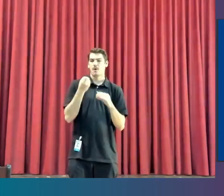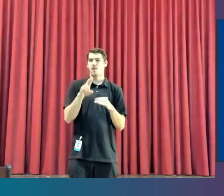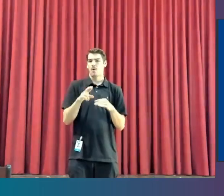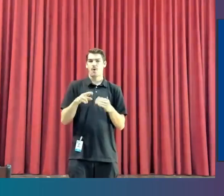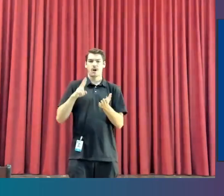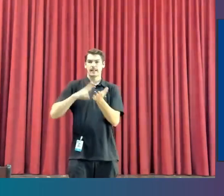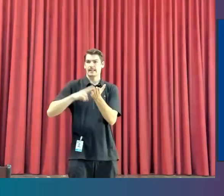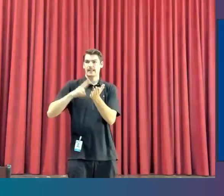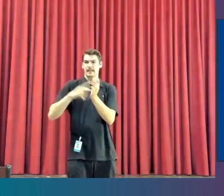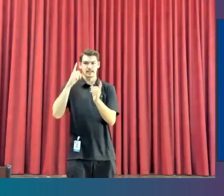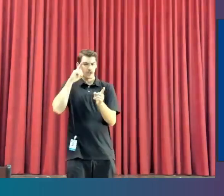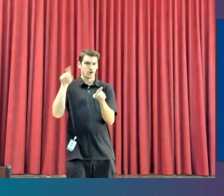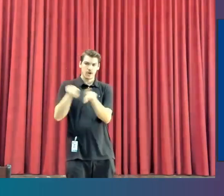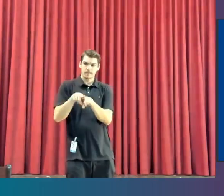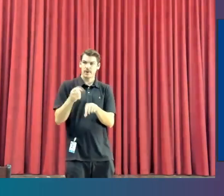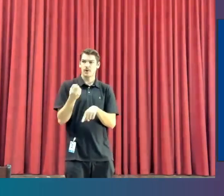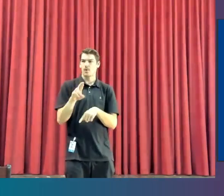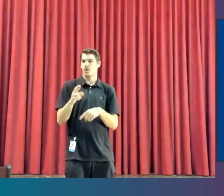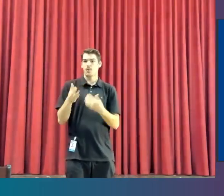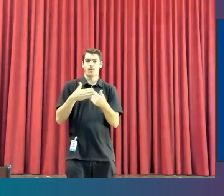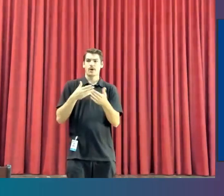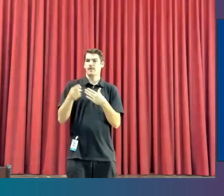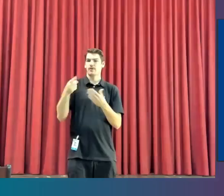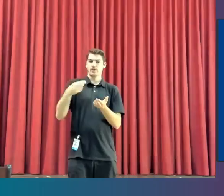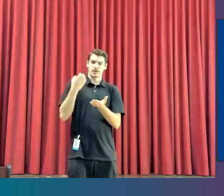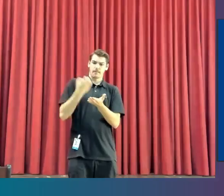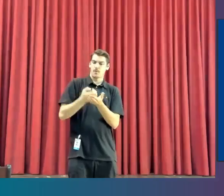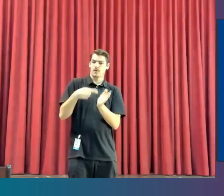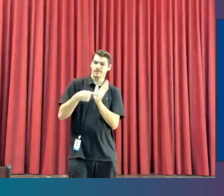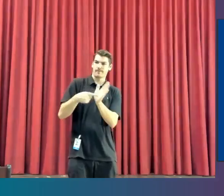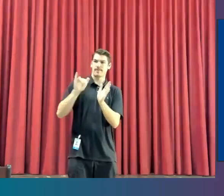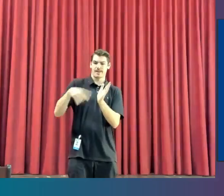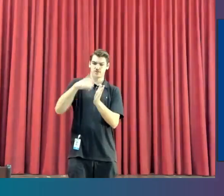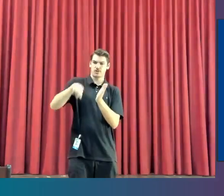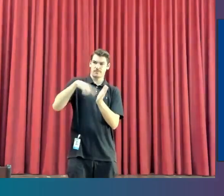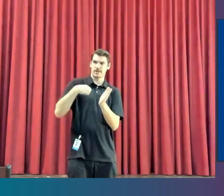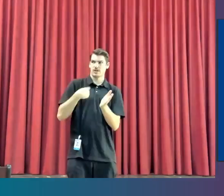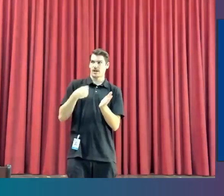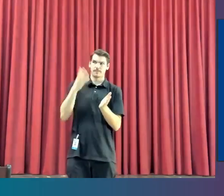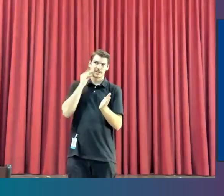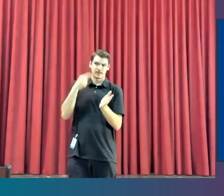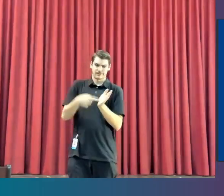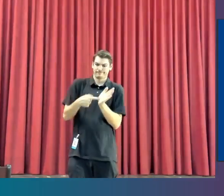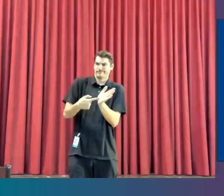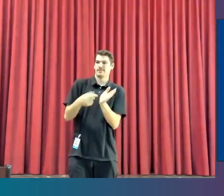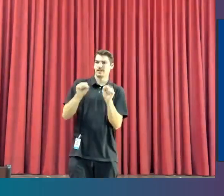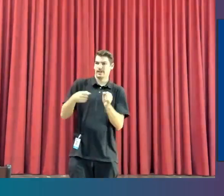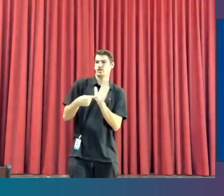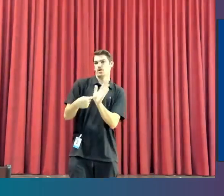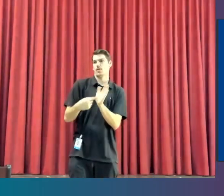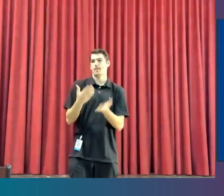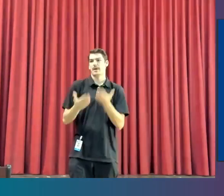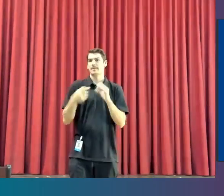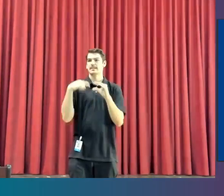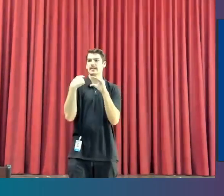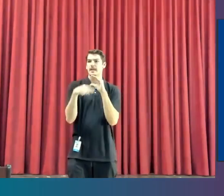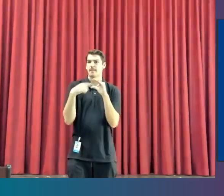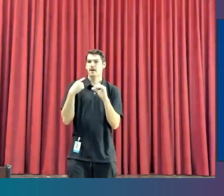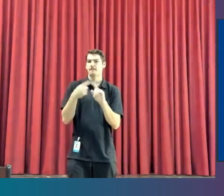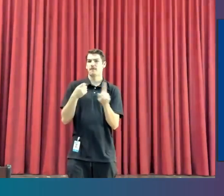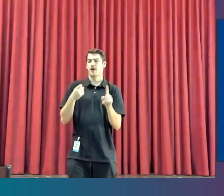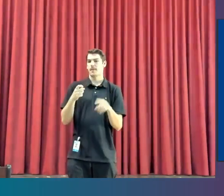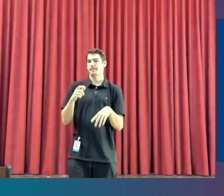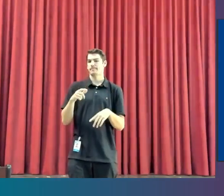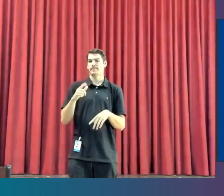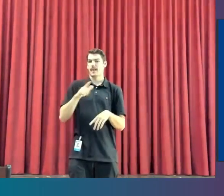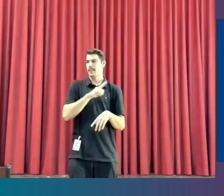lease agreement or whatever's proving that discrimination that you may have, right? So maybe it's an email from a